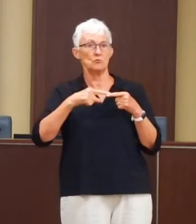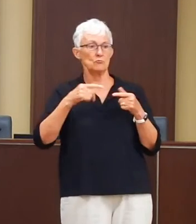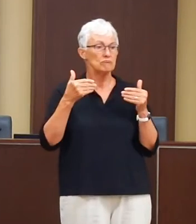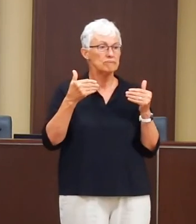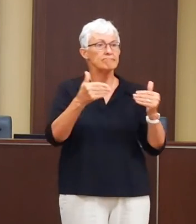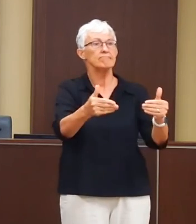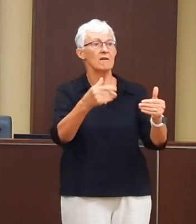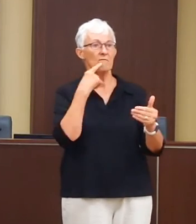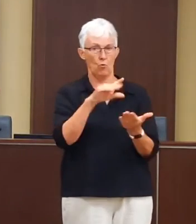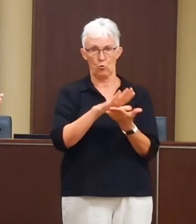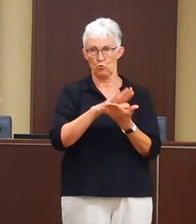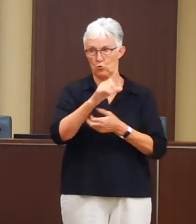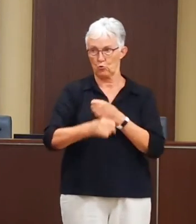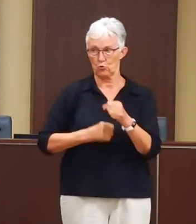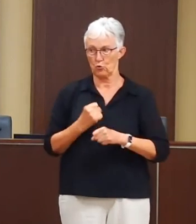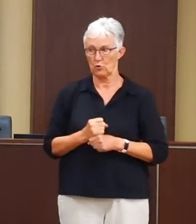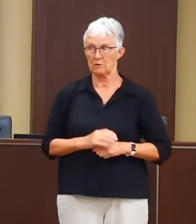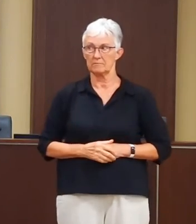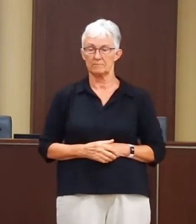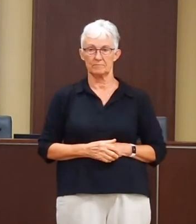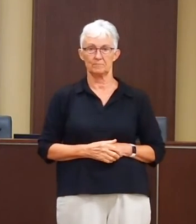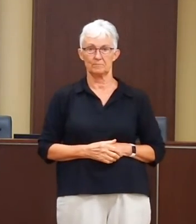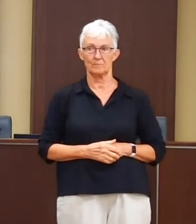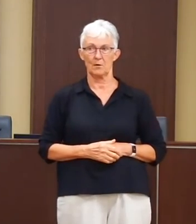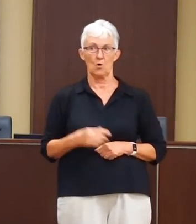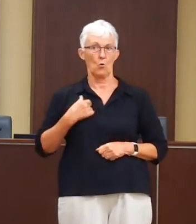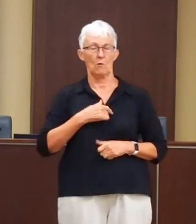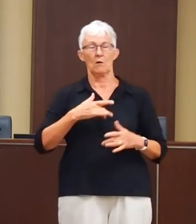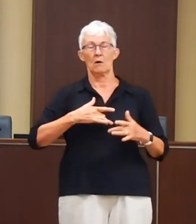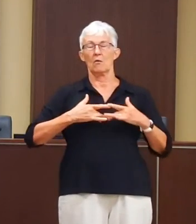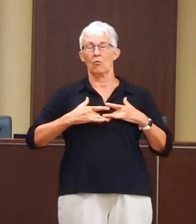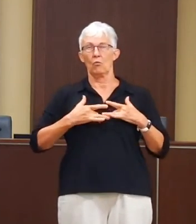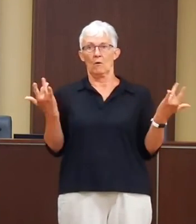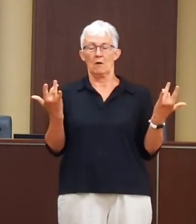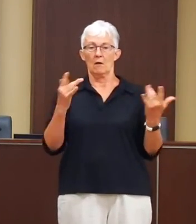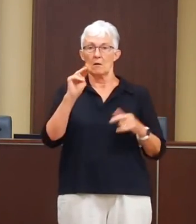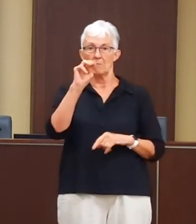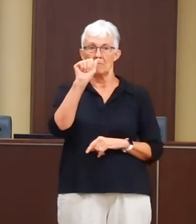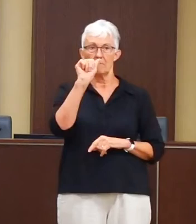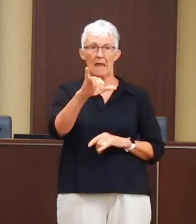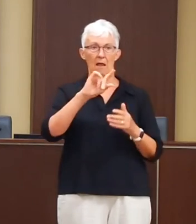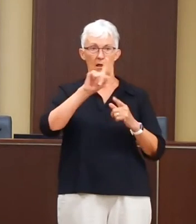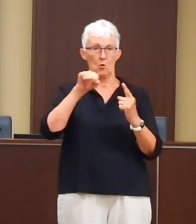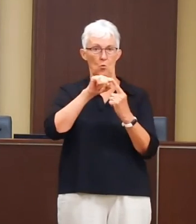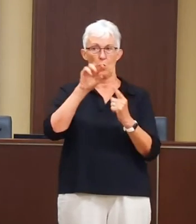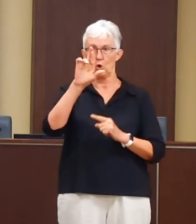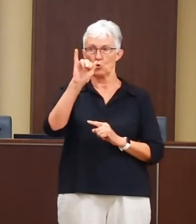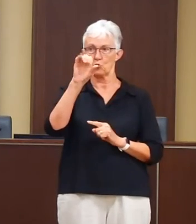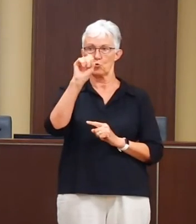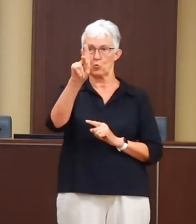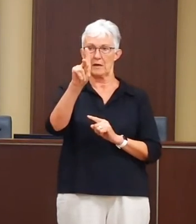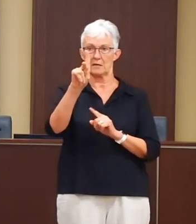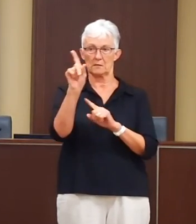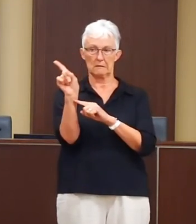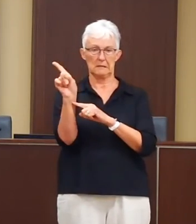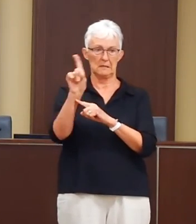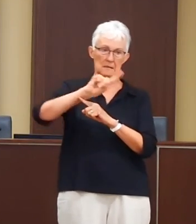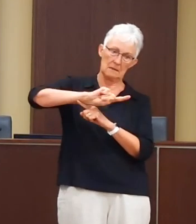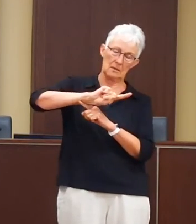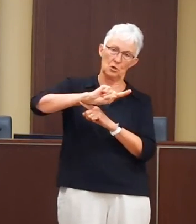way. We were excited in May when the risk valve dropped down to green in our community, and I want to credit our students and our parents and